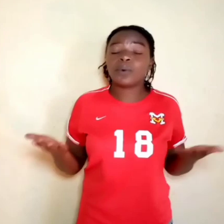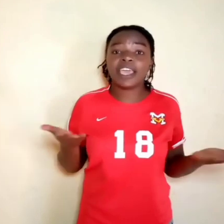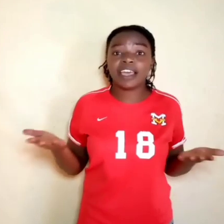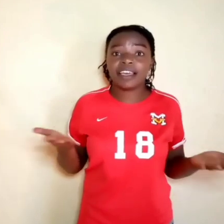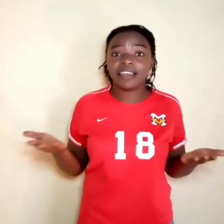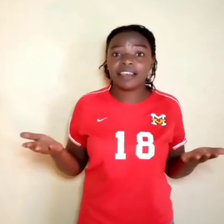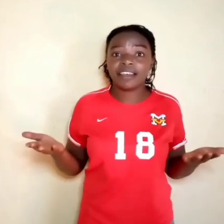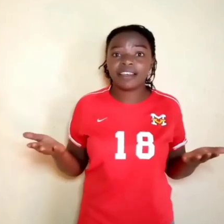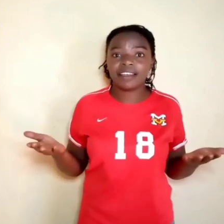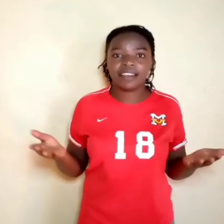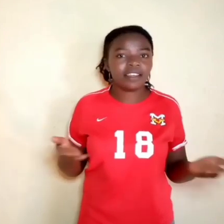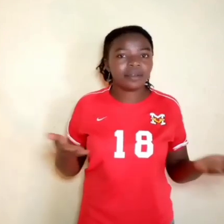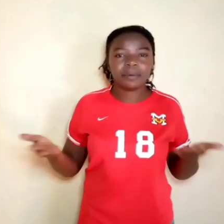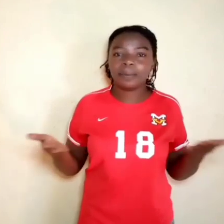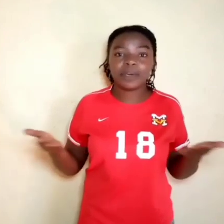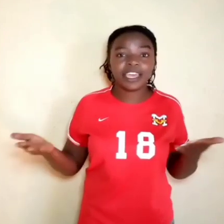Where. Where.